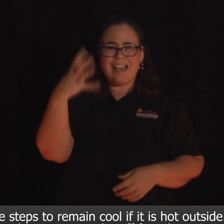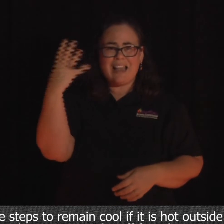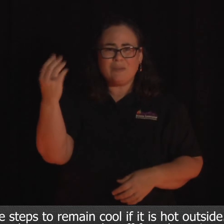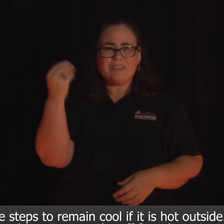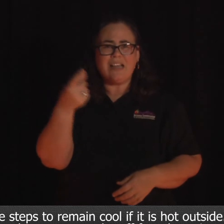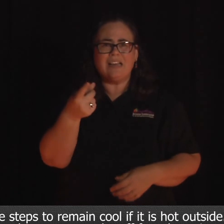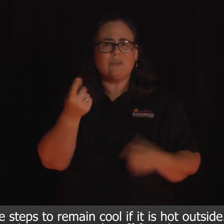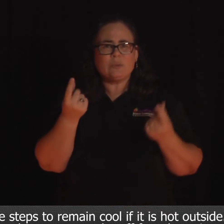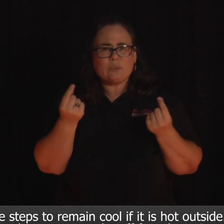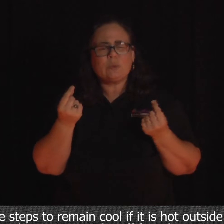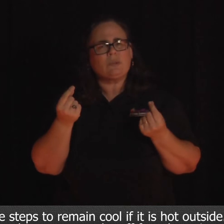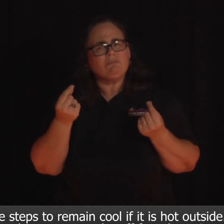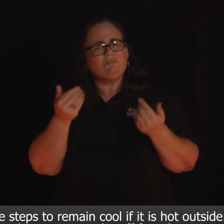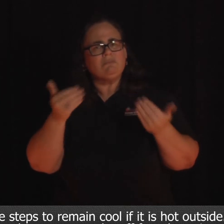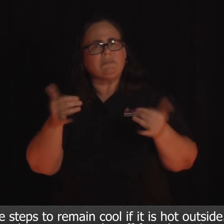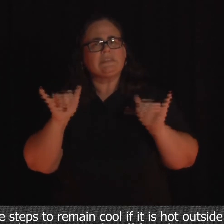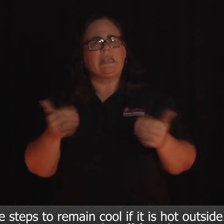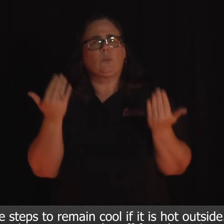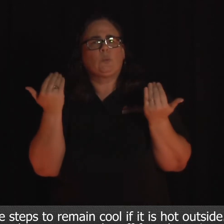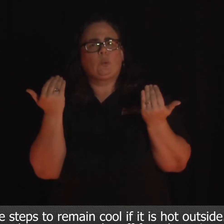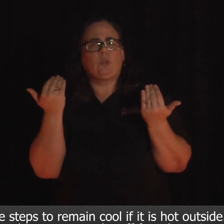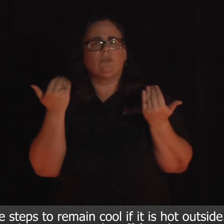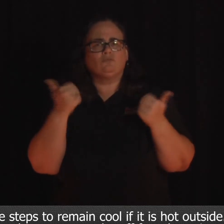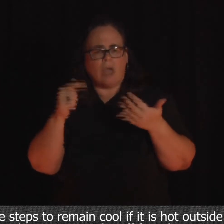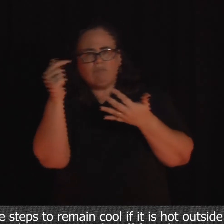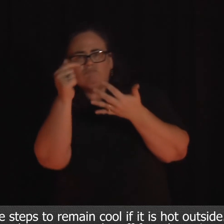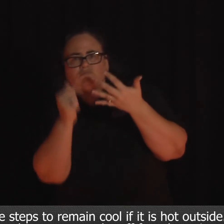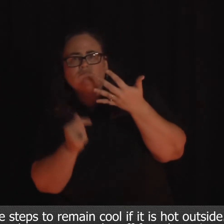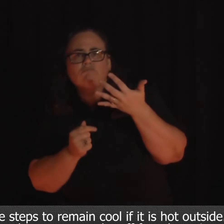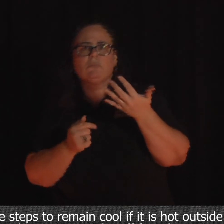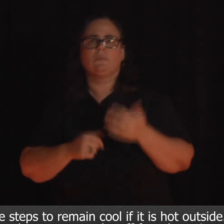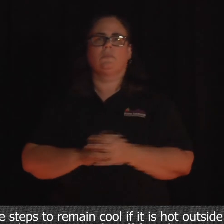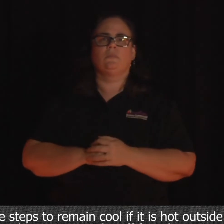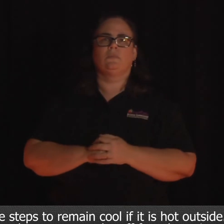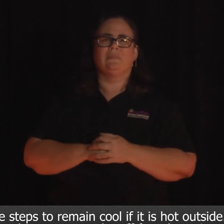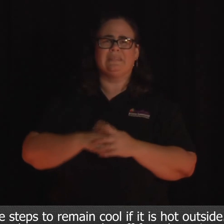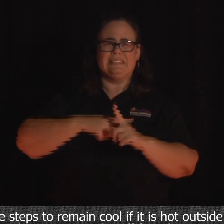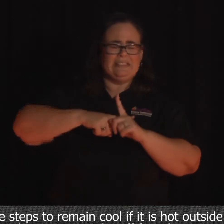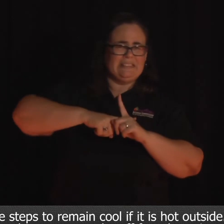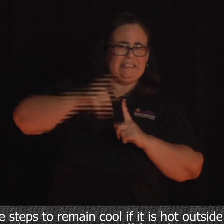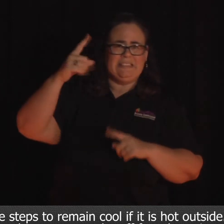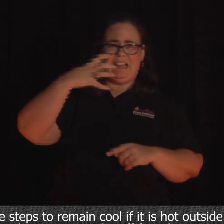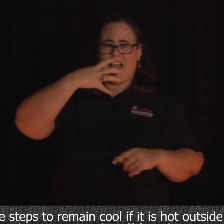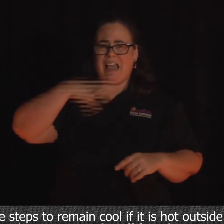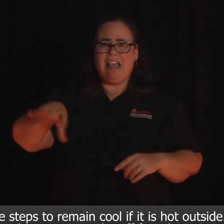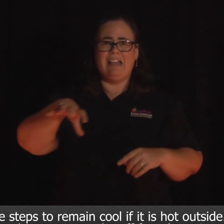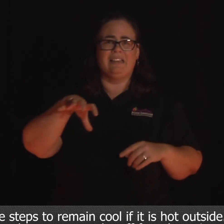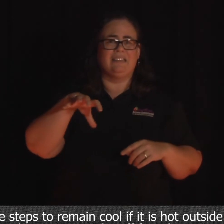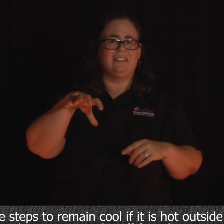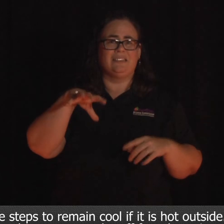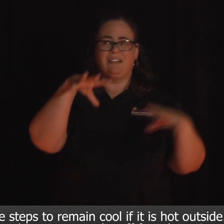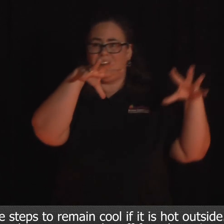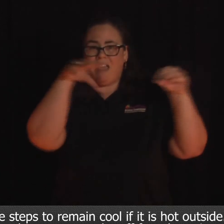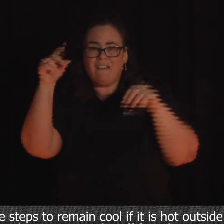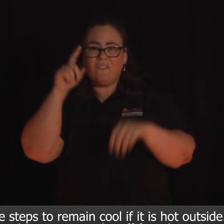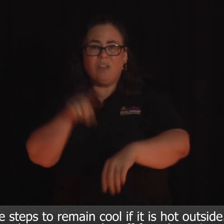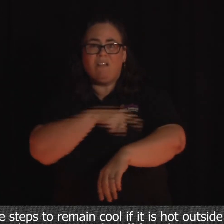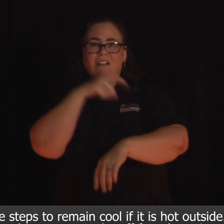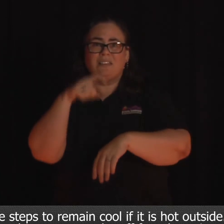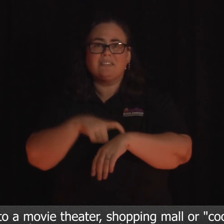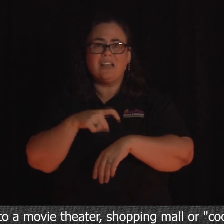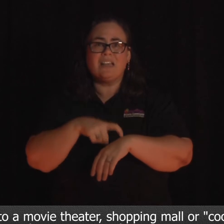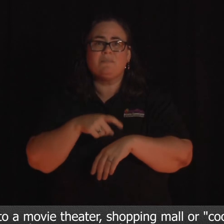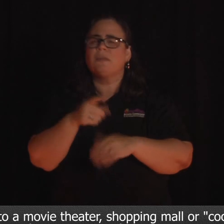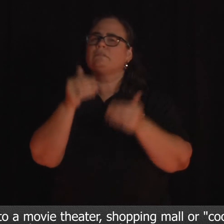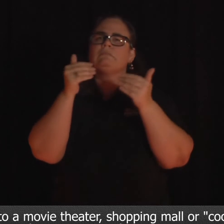Take steps to remain cool if it is hot outside. In extreme heat, when the power may be off for a long